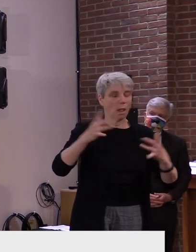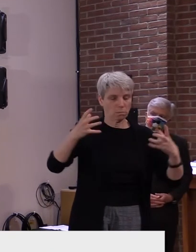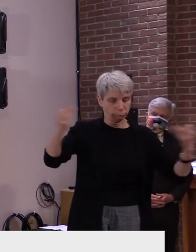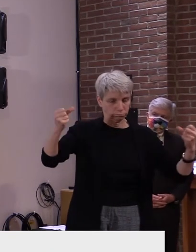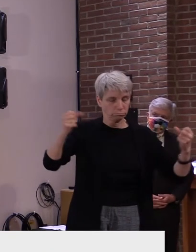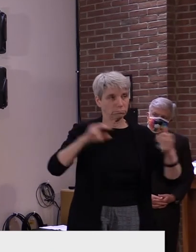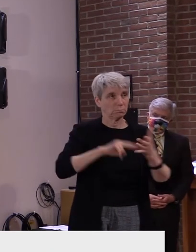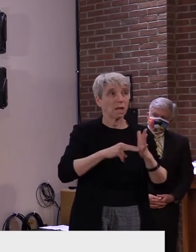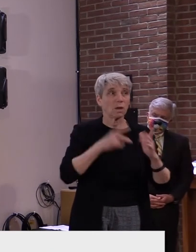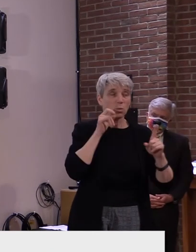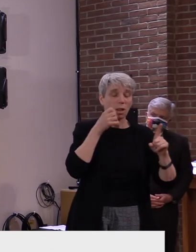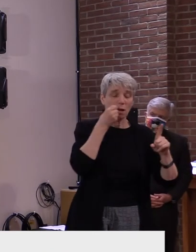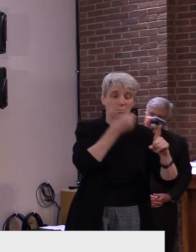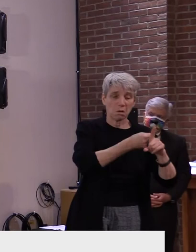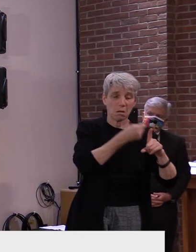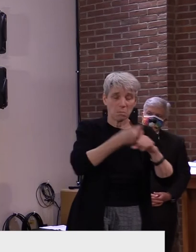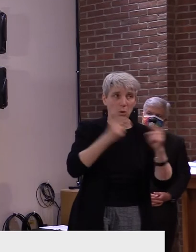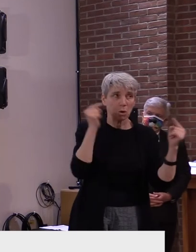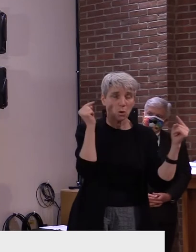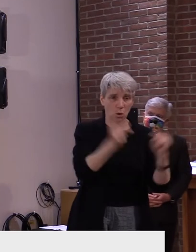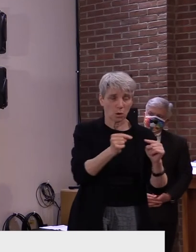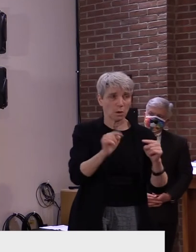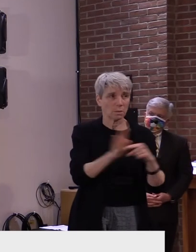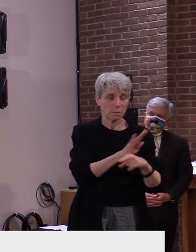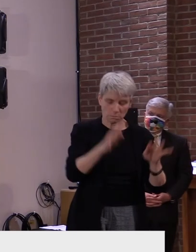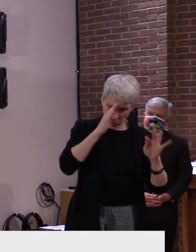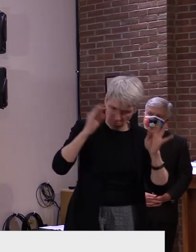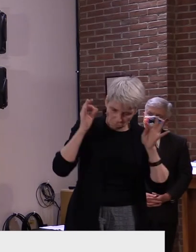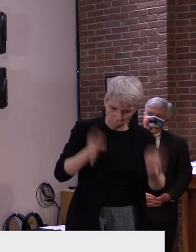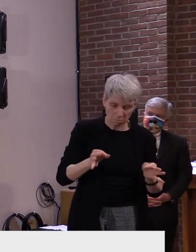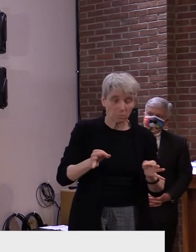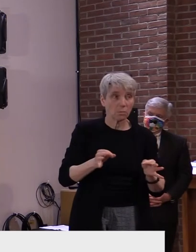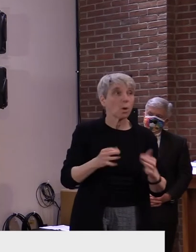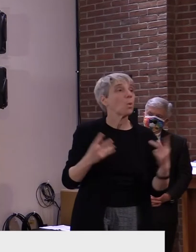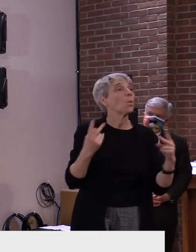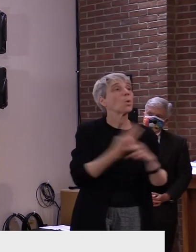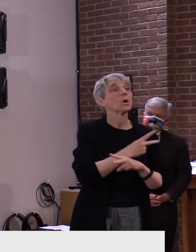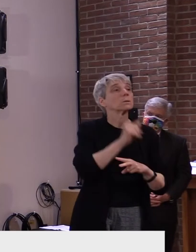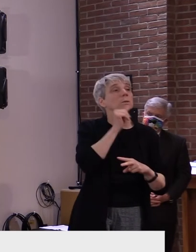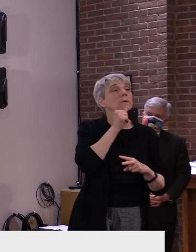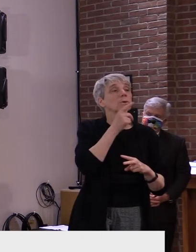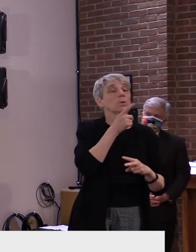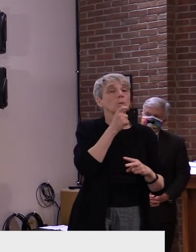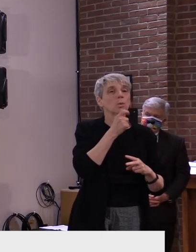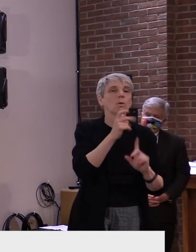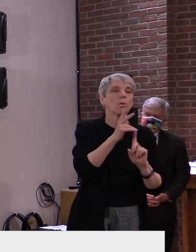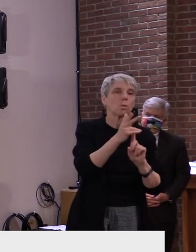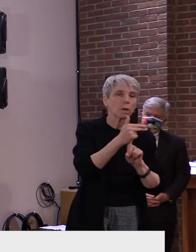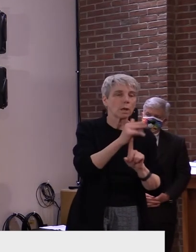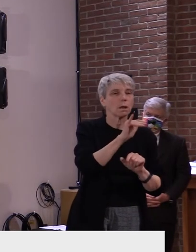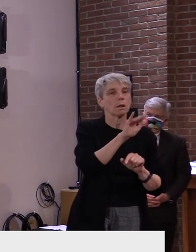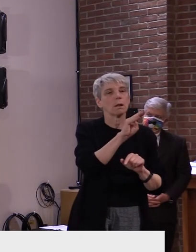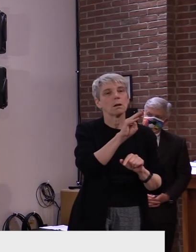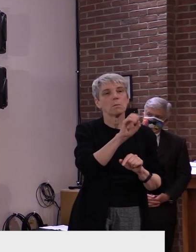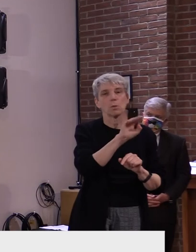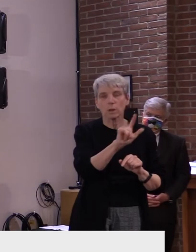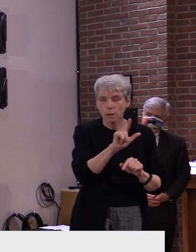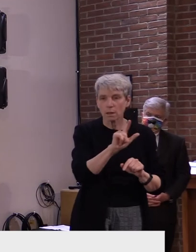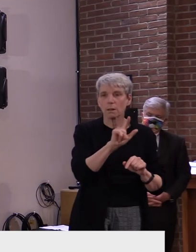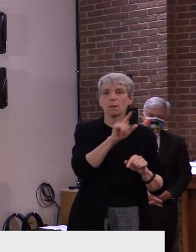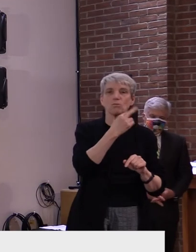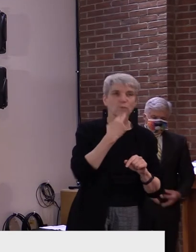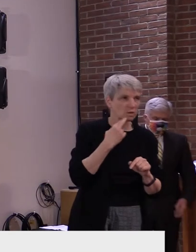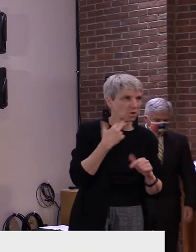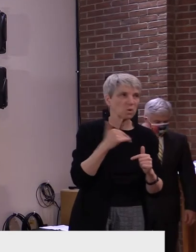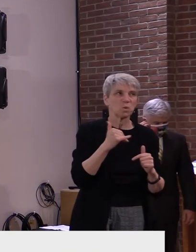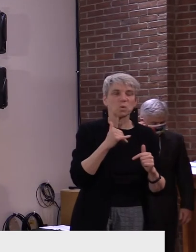will have a ripple effect will affect our hospitality sector in particular and if we if we can convince the joint